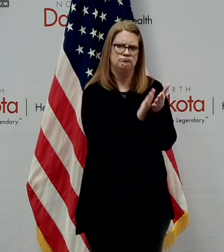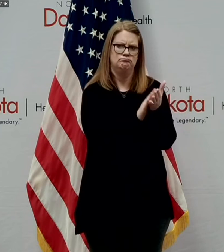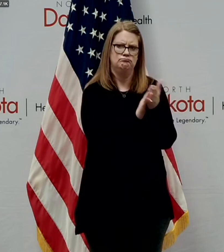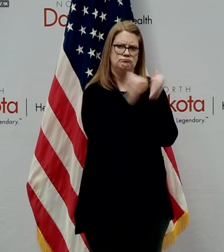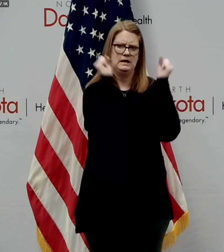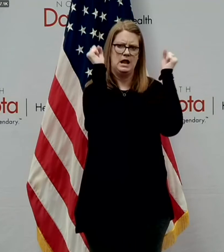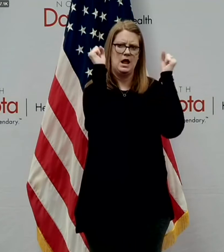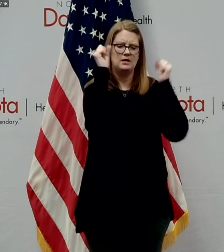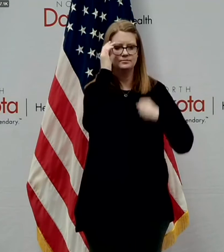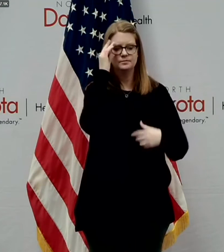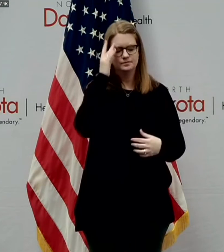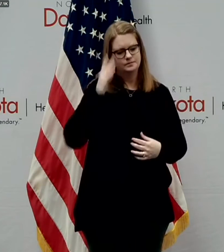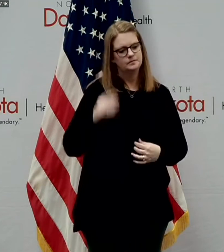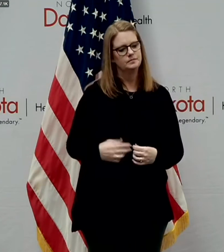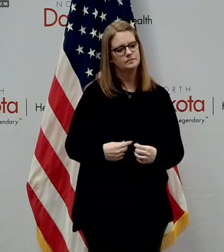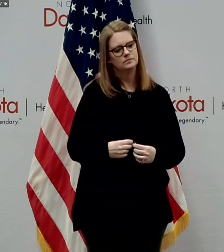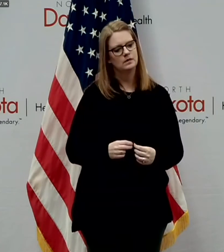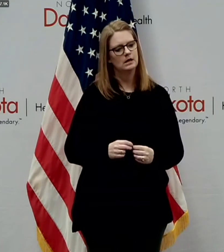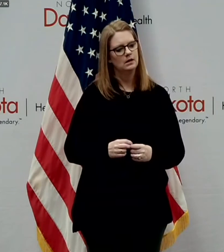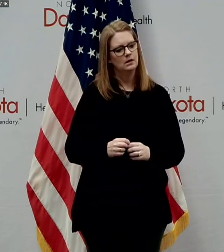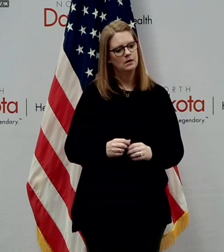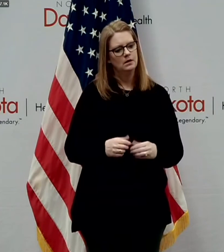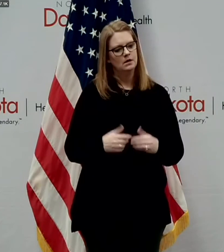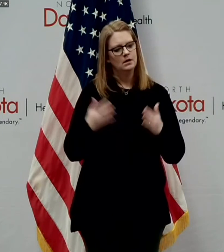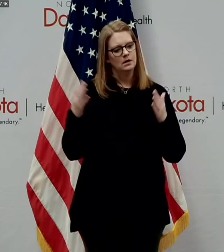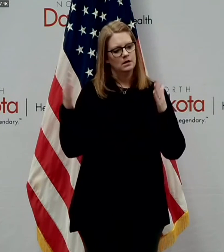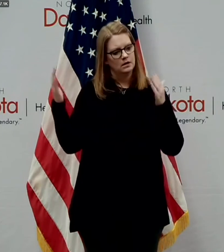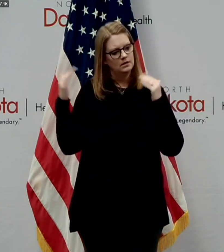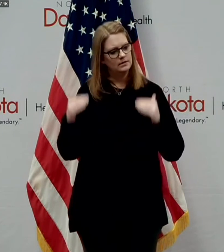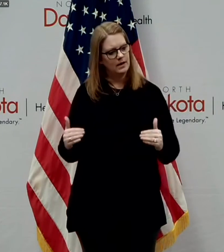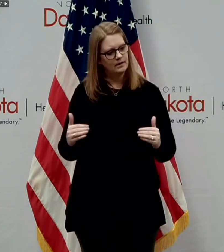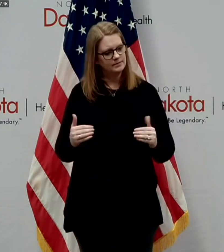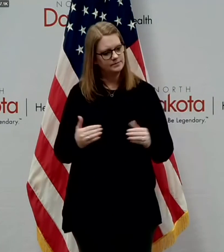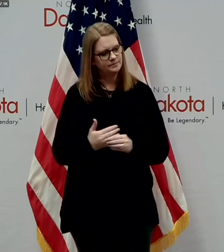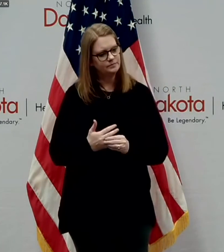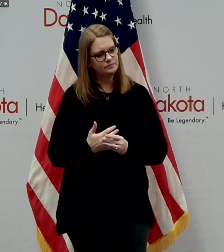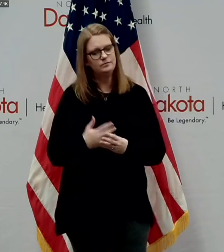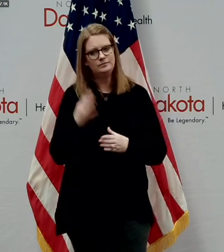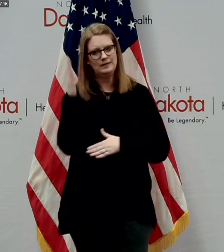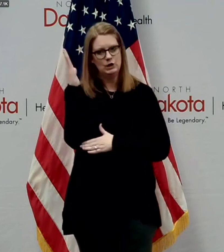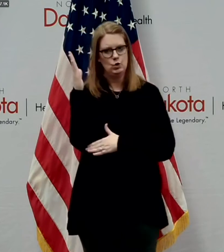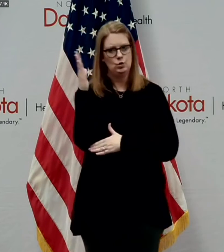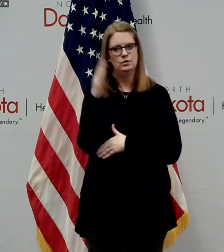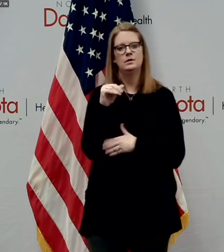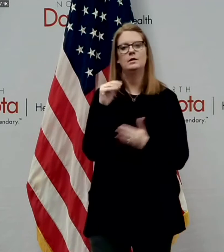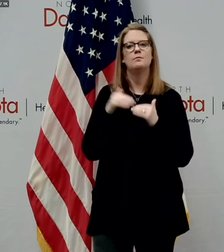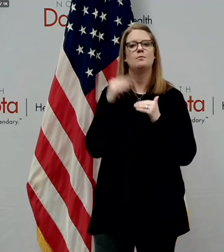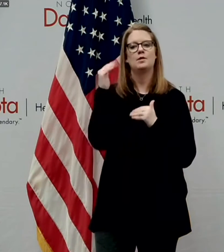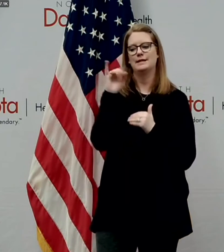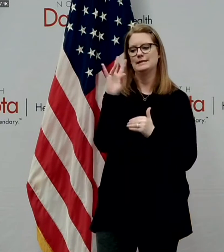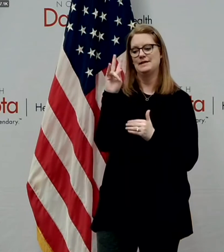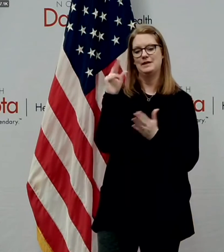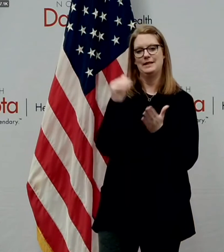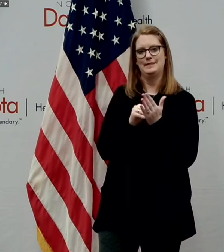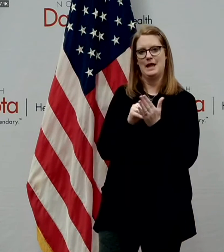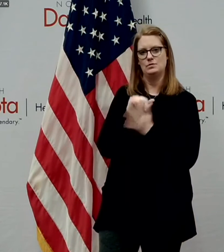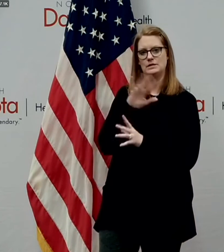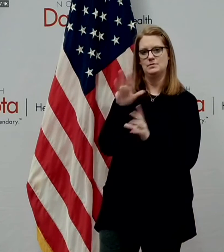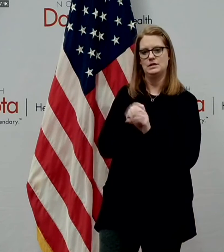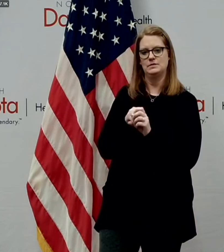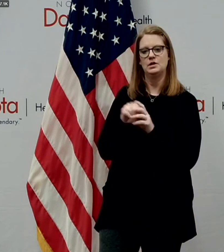team. Next topic, quick update. As of noon today, more than 17,000 participants are using